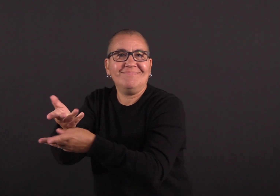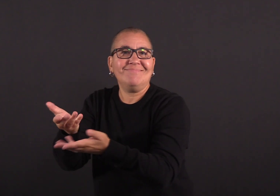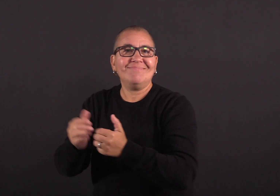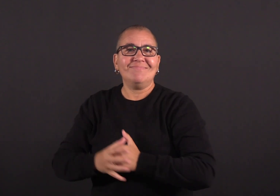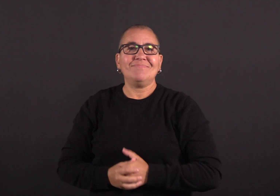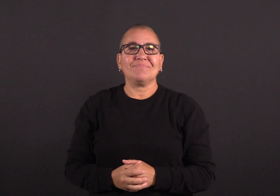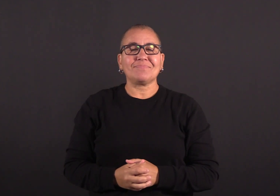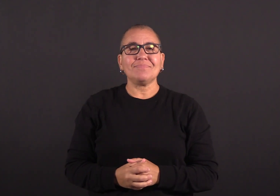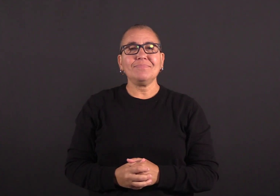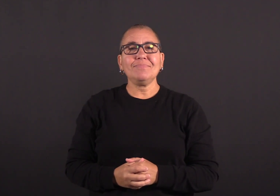of them.